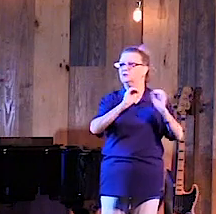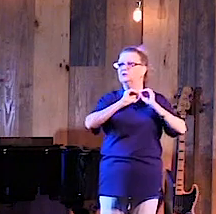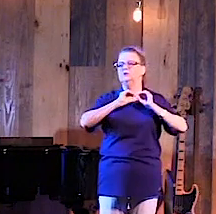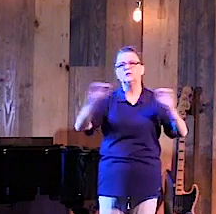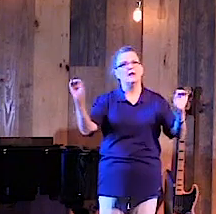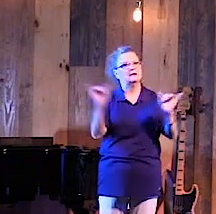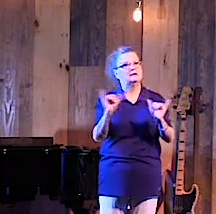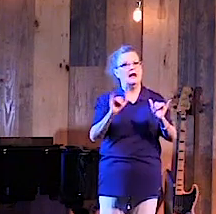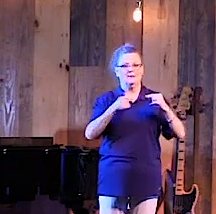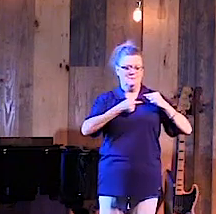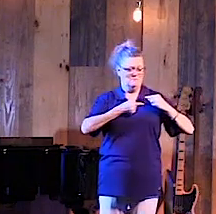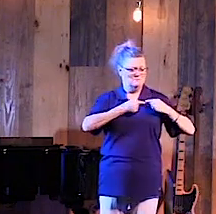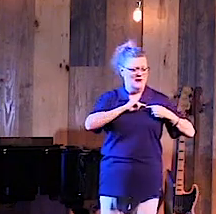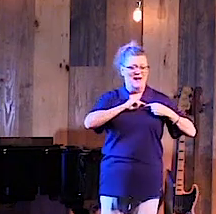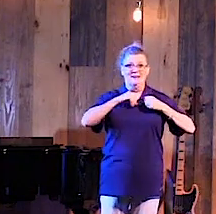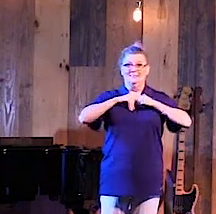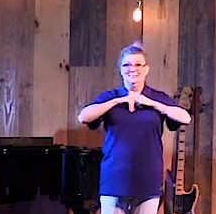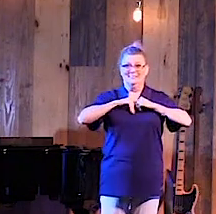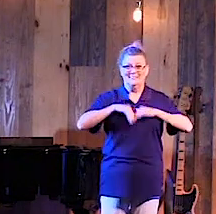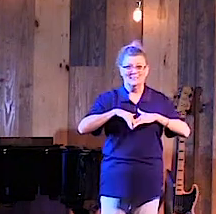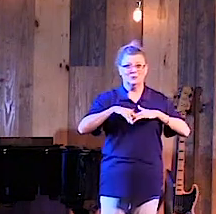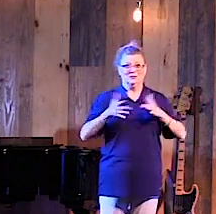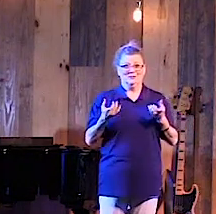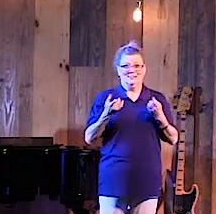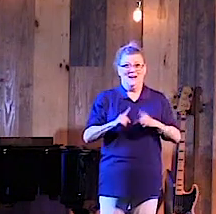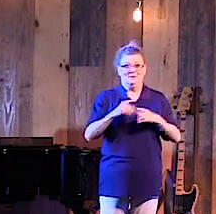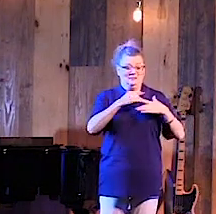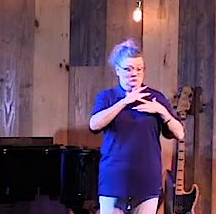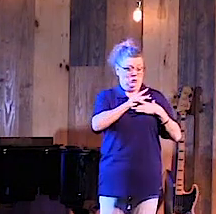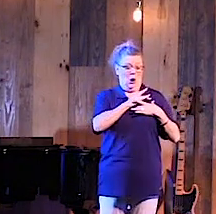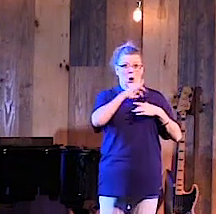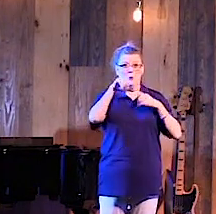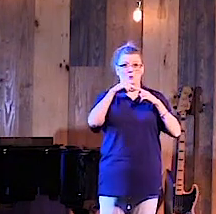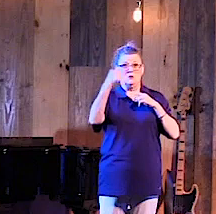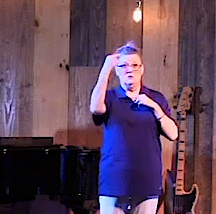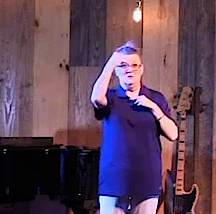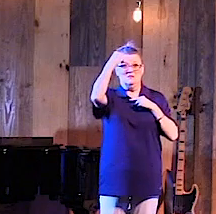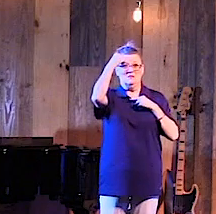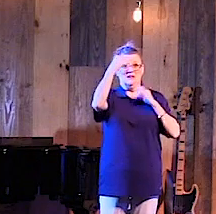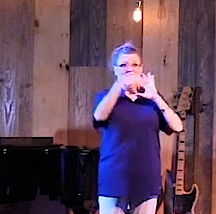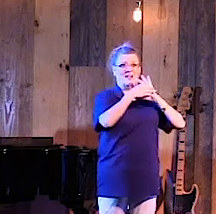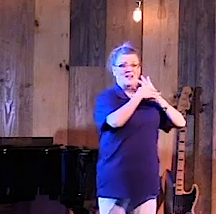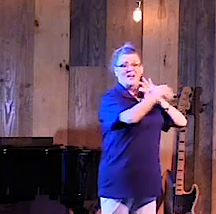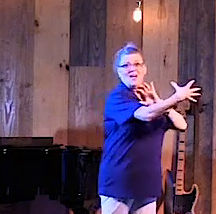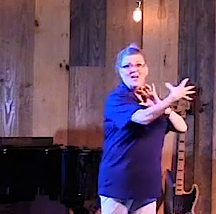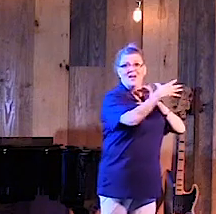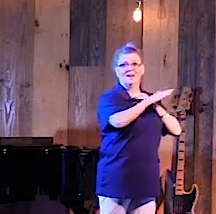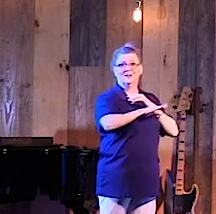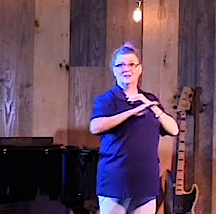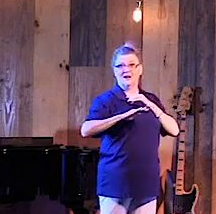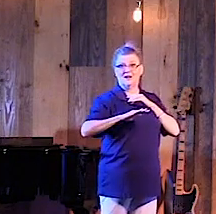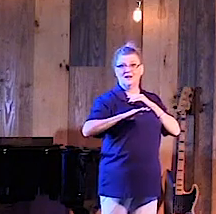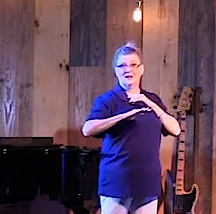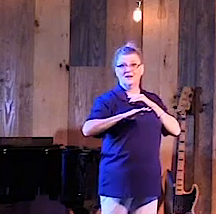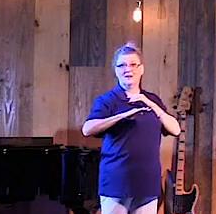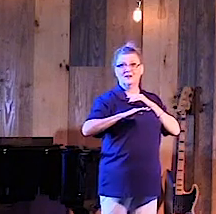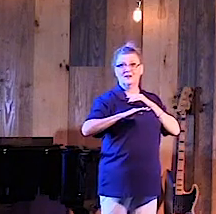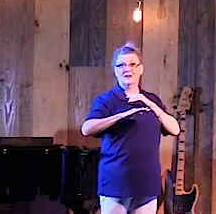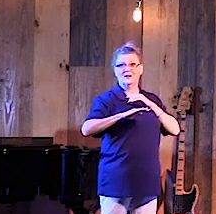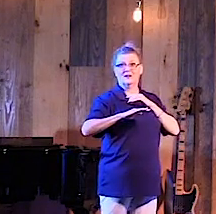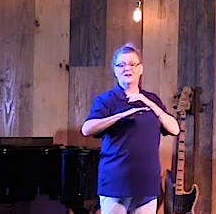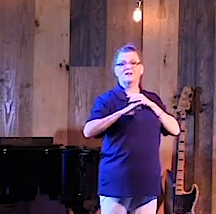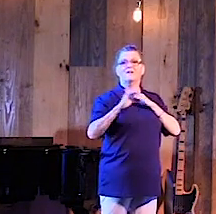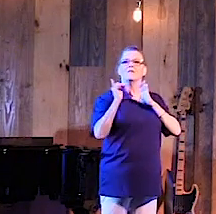and fear and desperation that comes in your heart when you think you've lost your child. See, here's the point. That's the